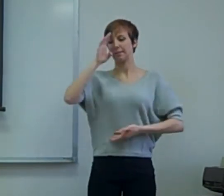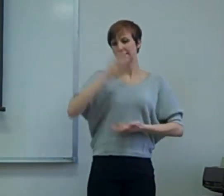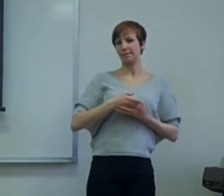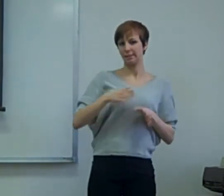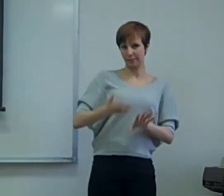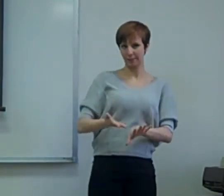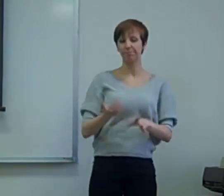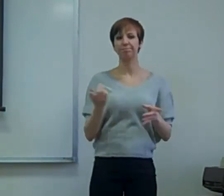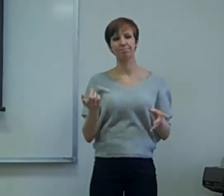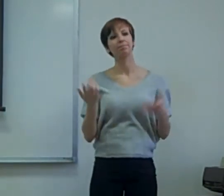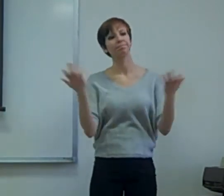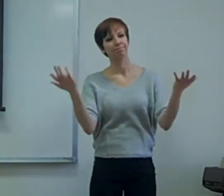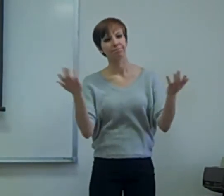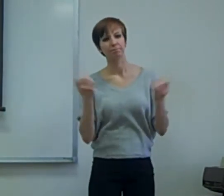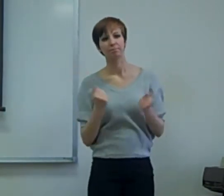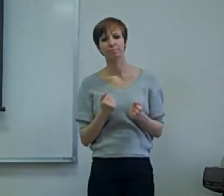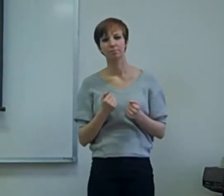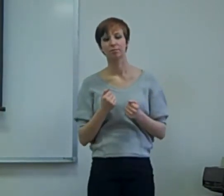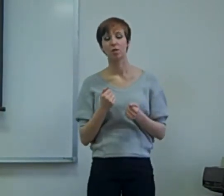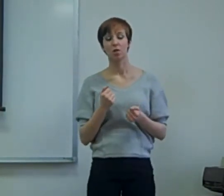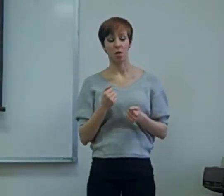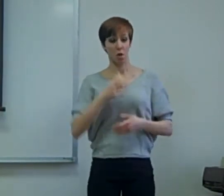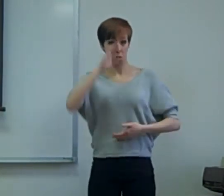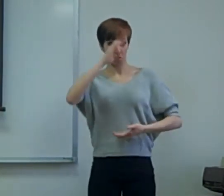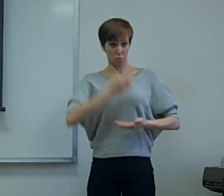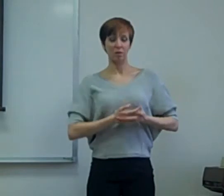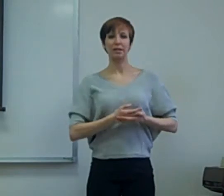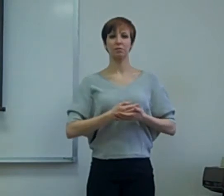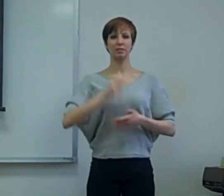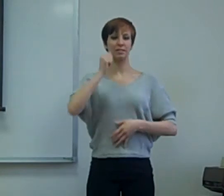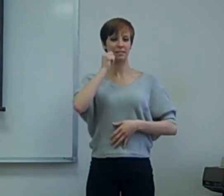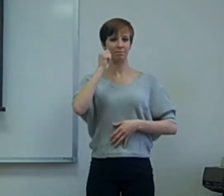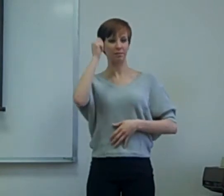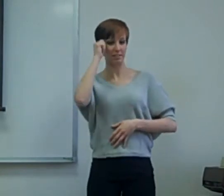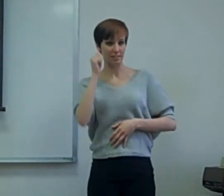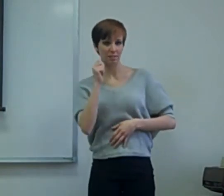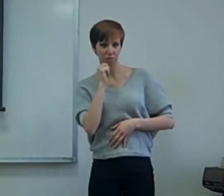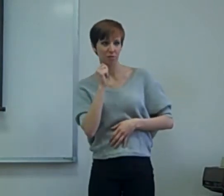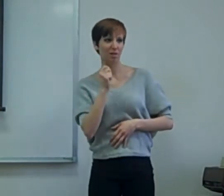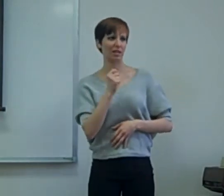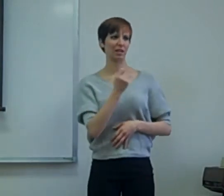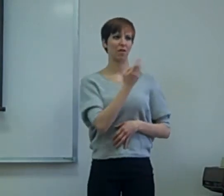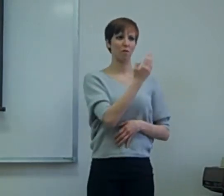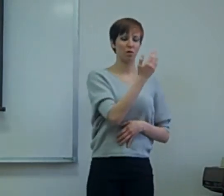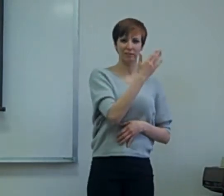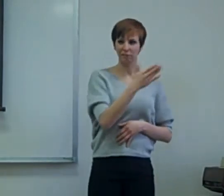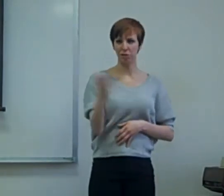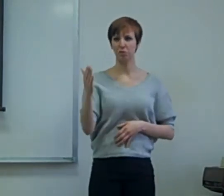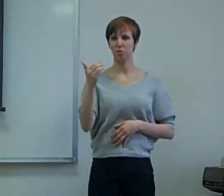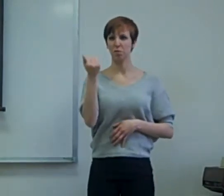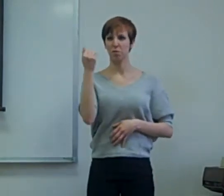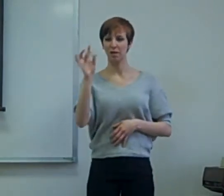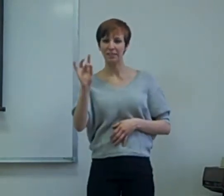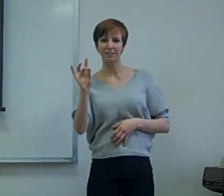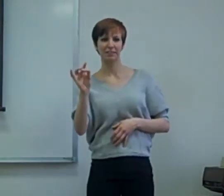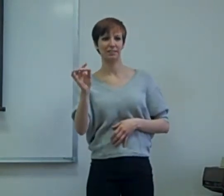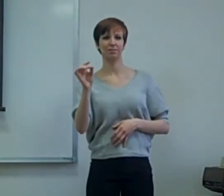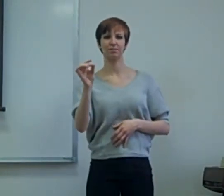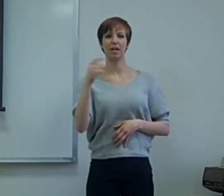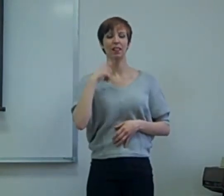okay, so when Greg was a teenager, like 14 through 18, you know what a wonderfully bonding time that is between mother